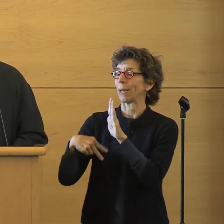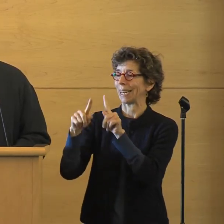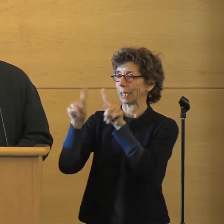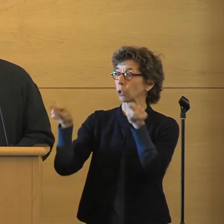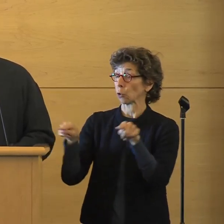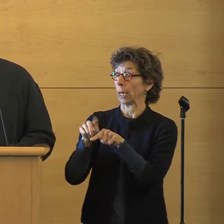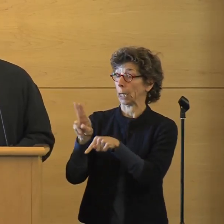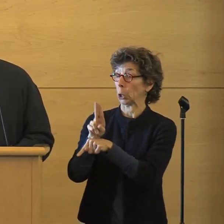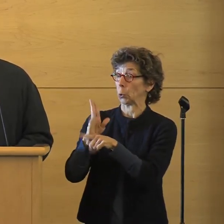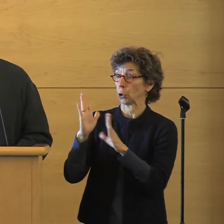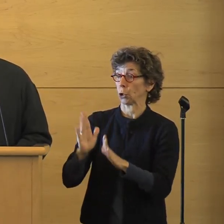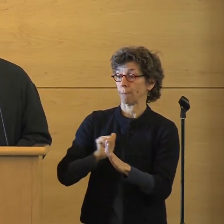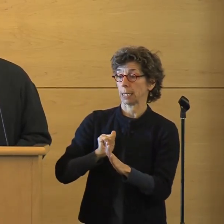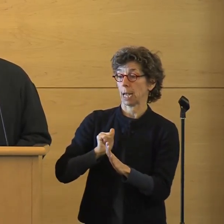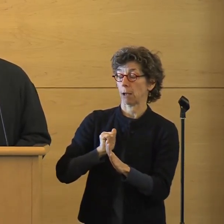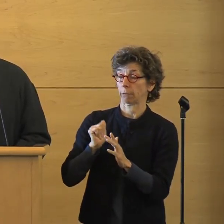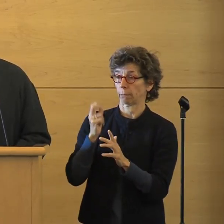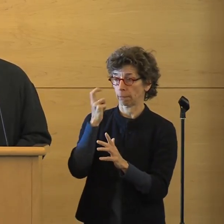Here comes the mic.